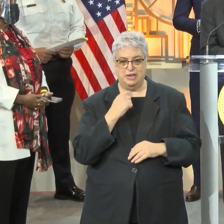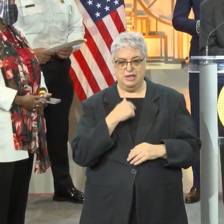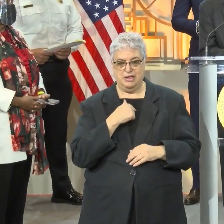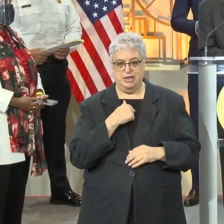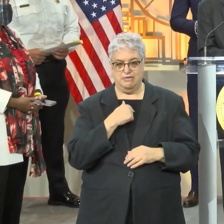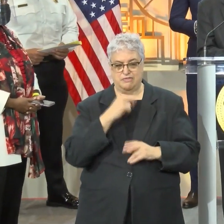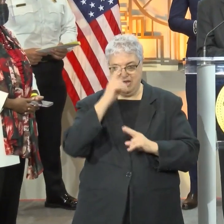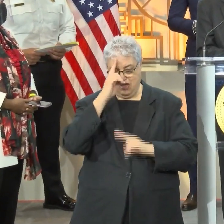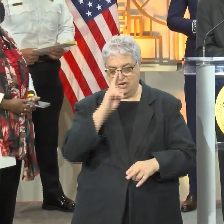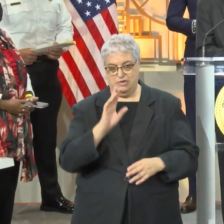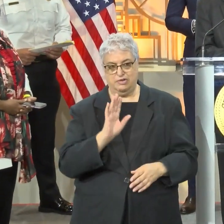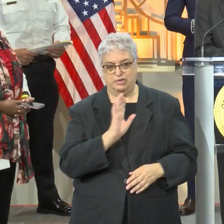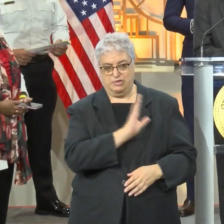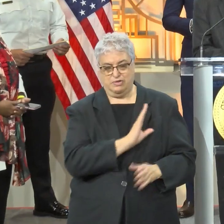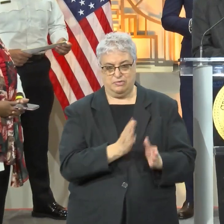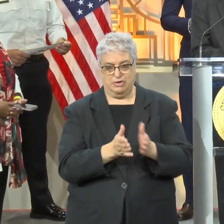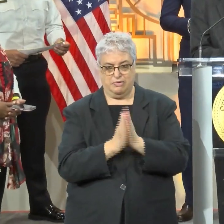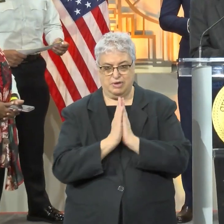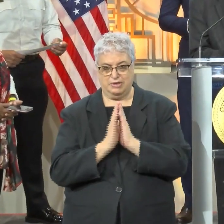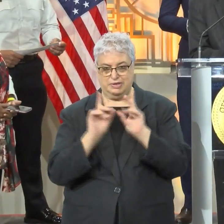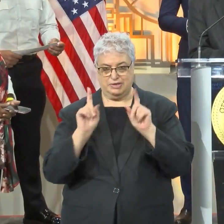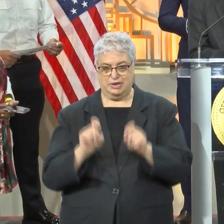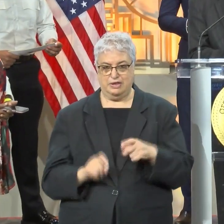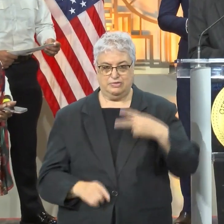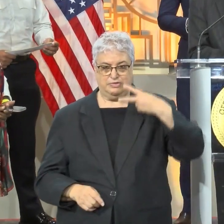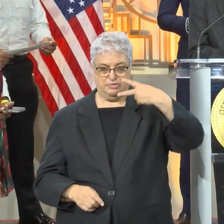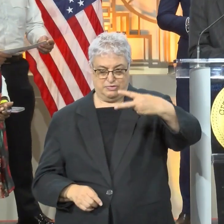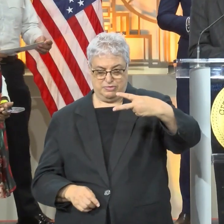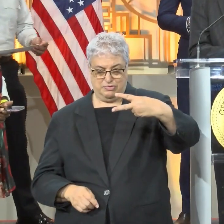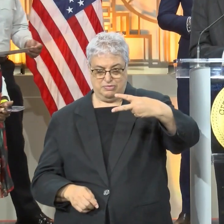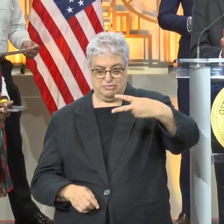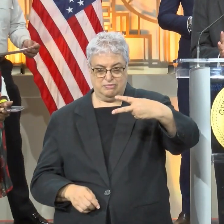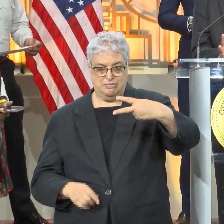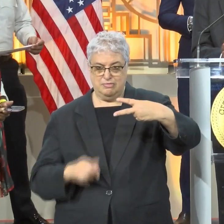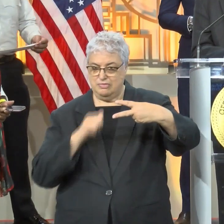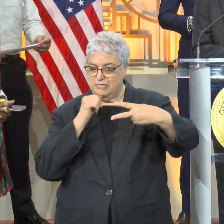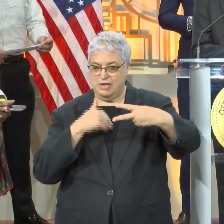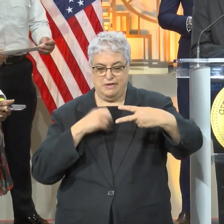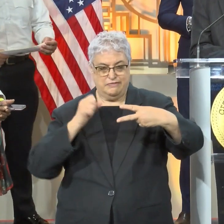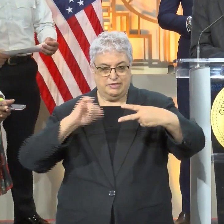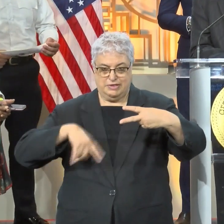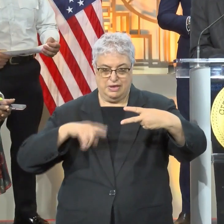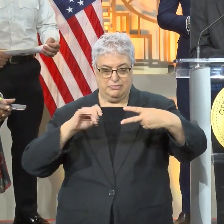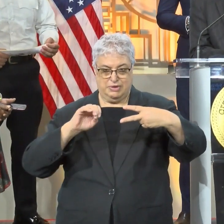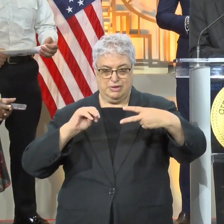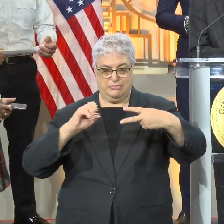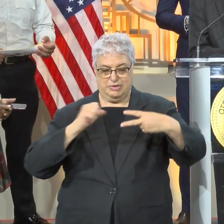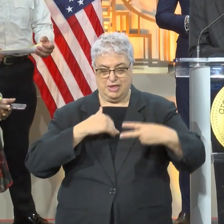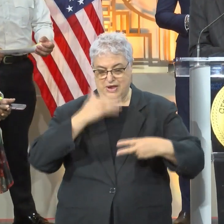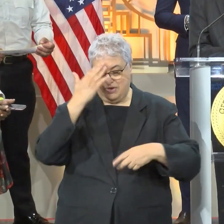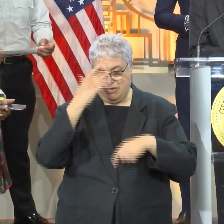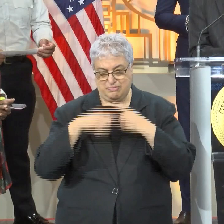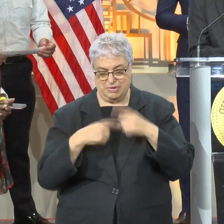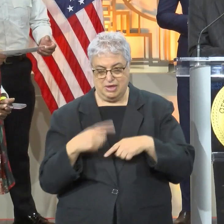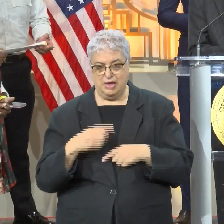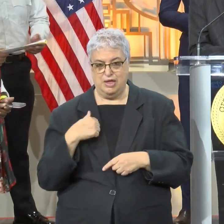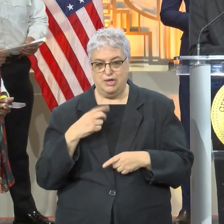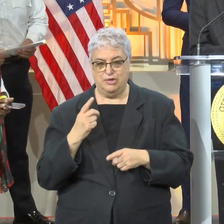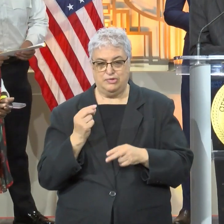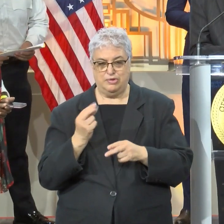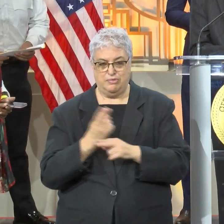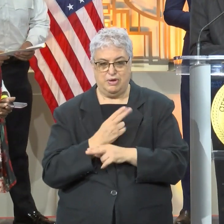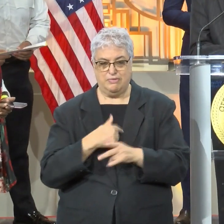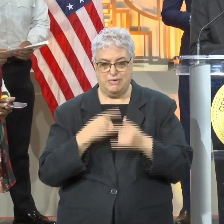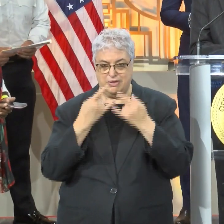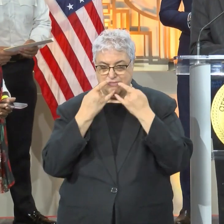your request. I have been tested twice. I don't have symptoms that I'm aware of. I do wear my